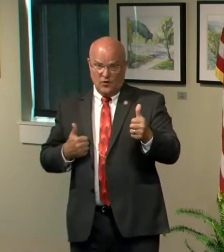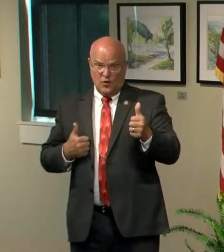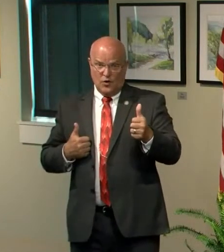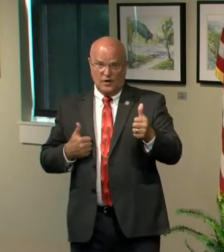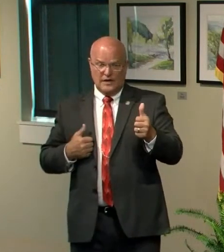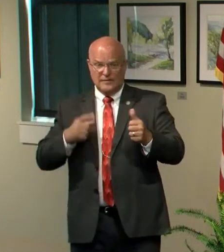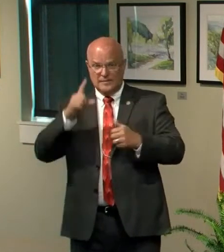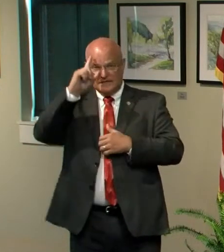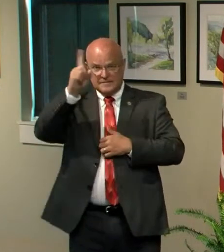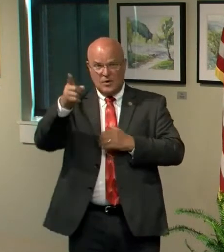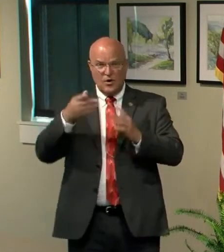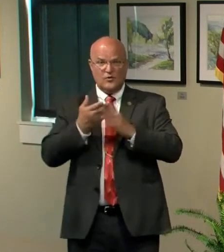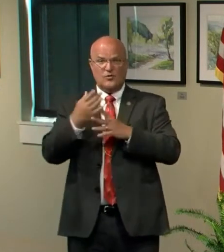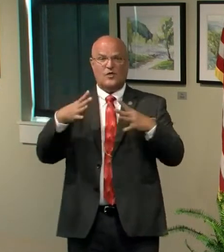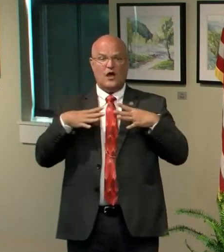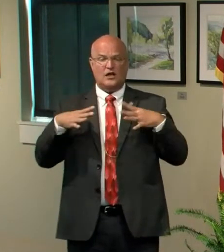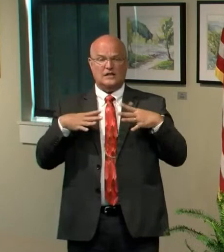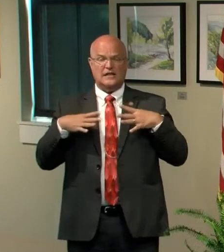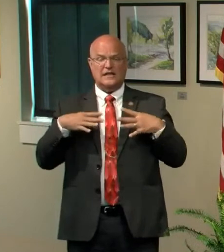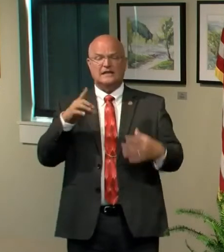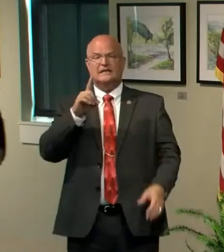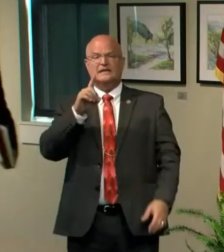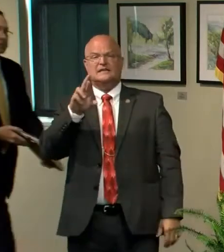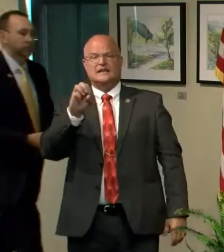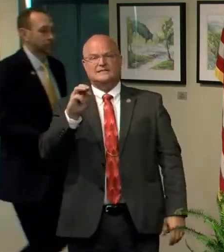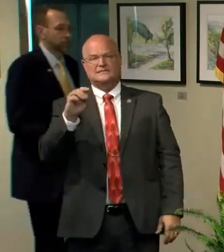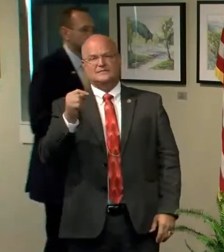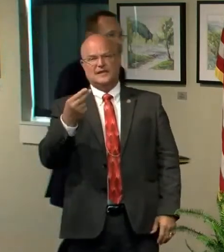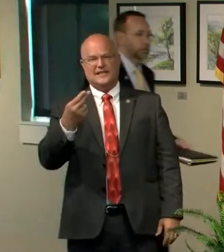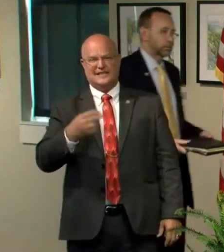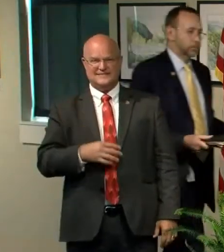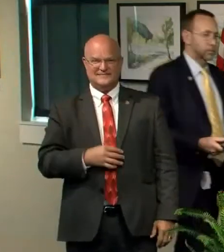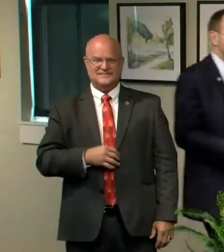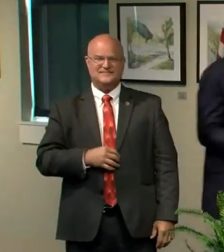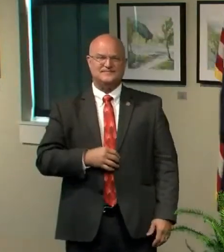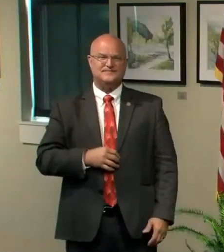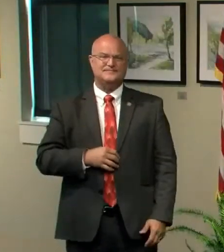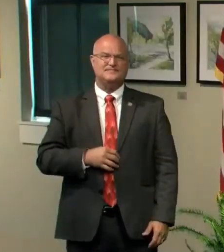You have to be smart through that holiday. Dr. Smith?